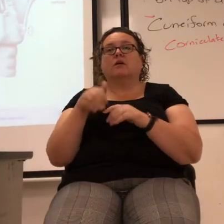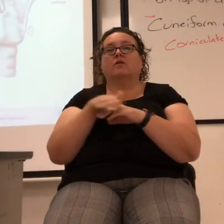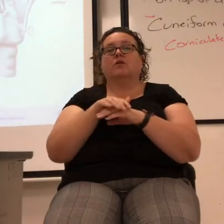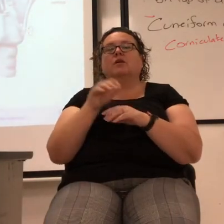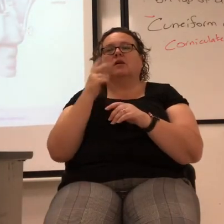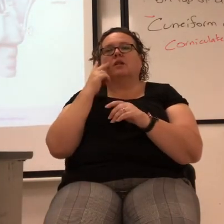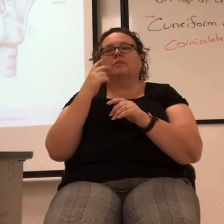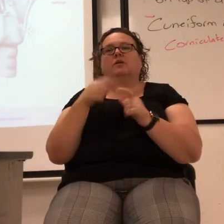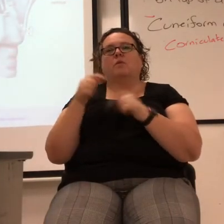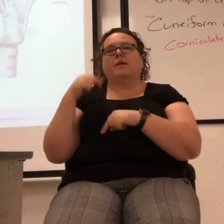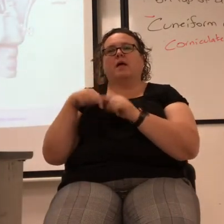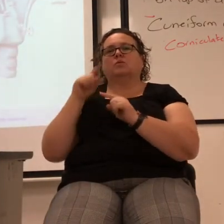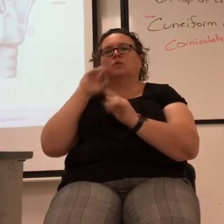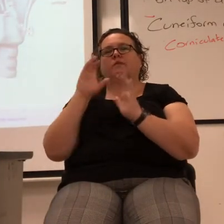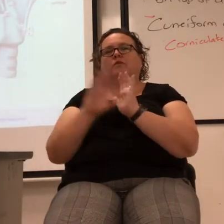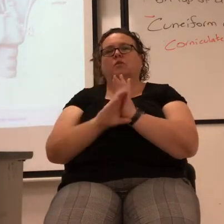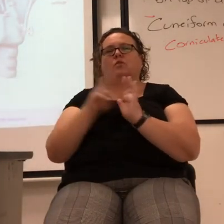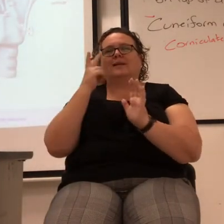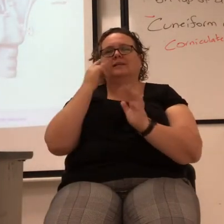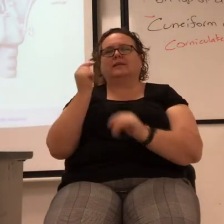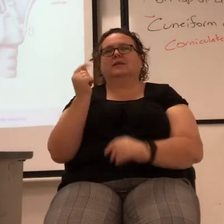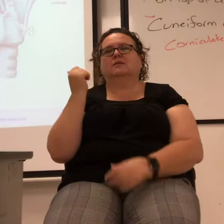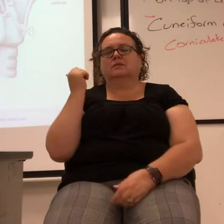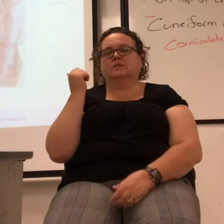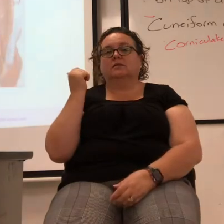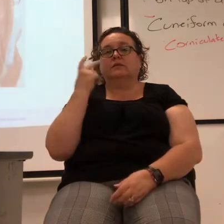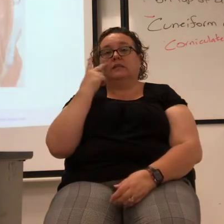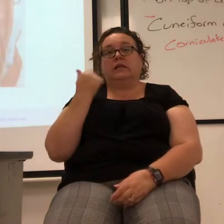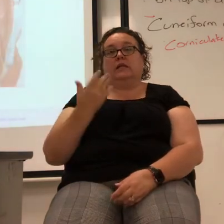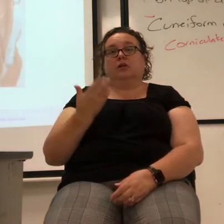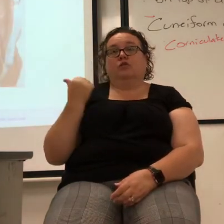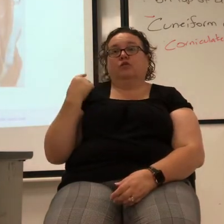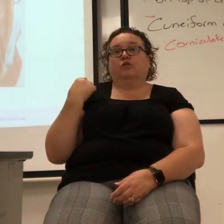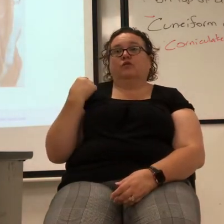me go back to a view and you can see it. You can see it here.